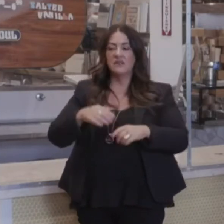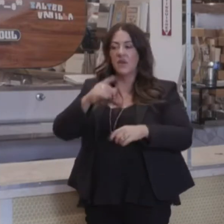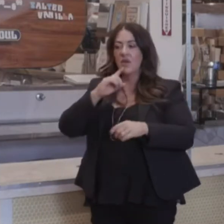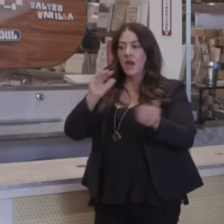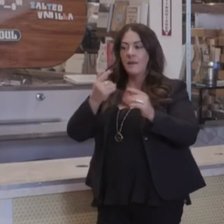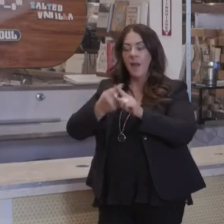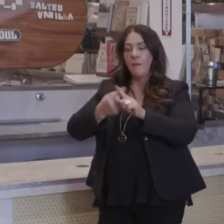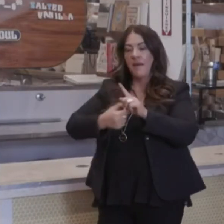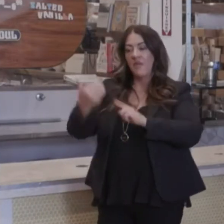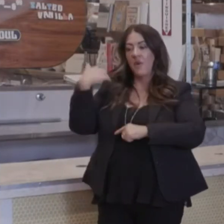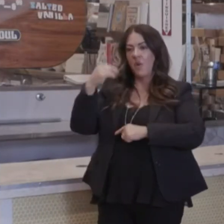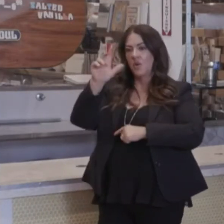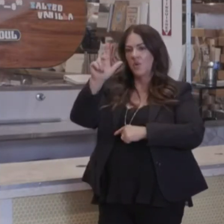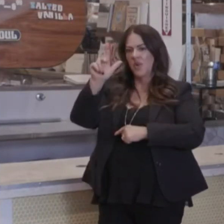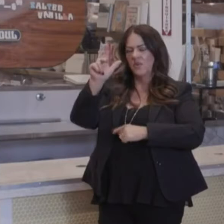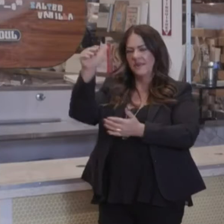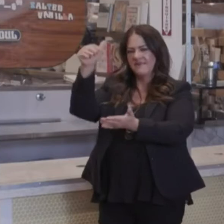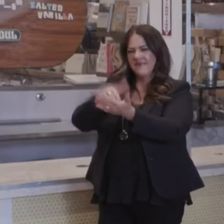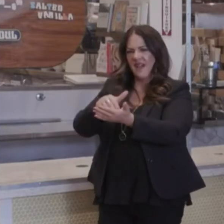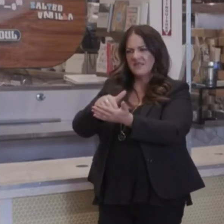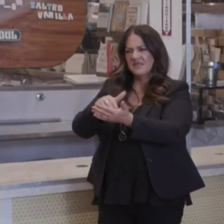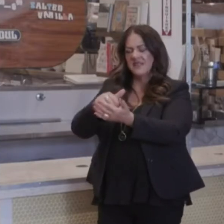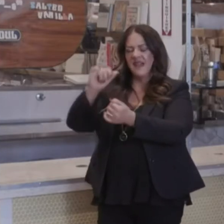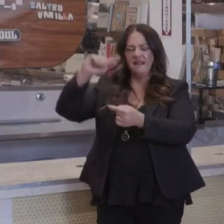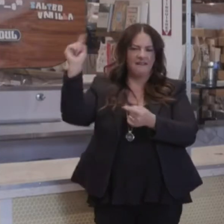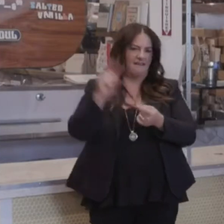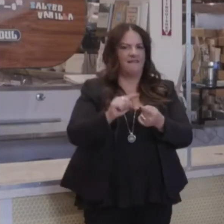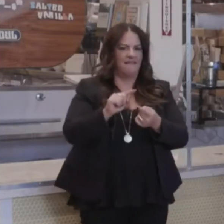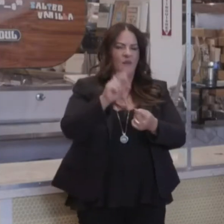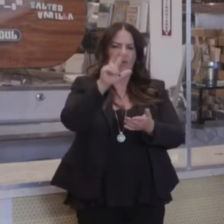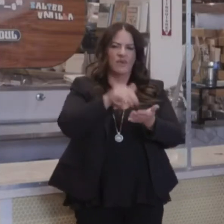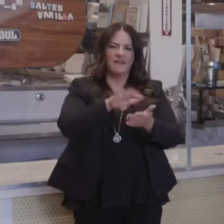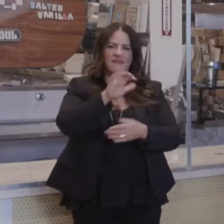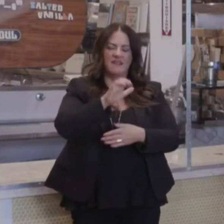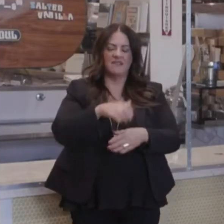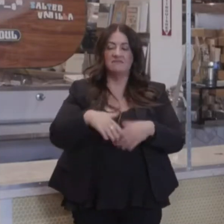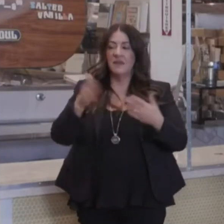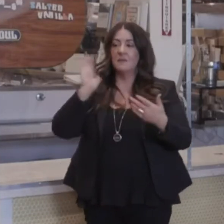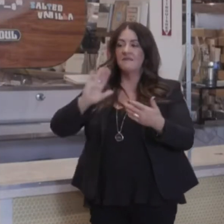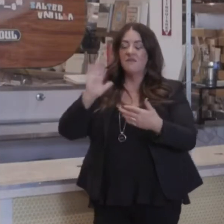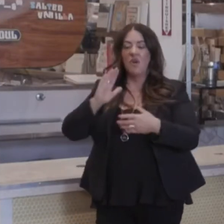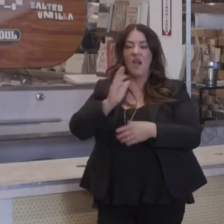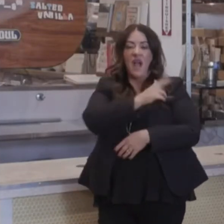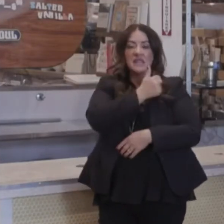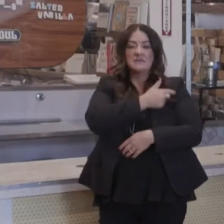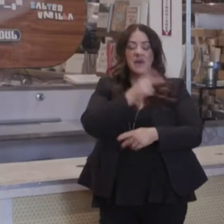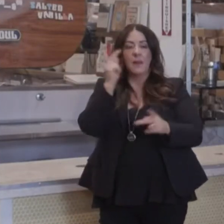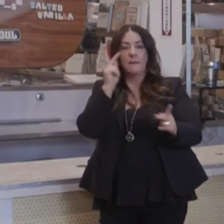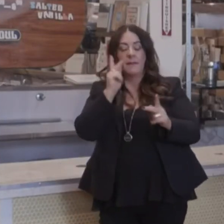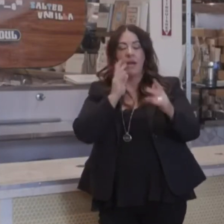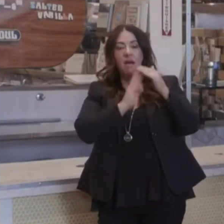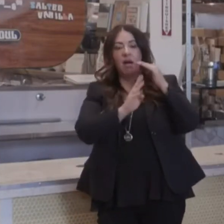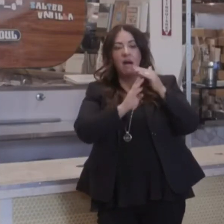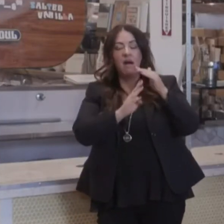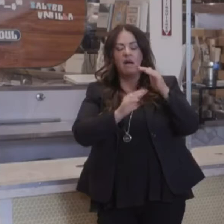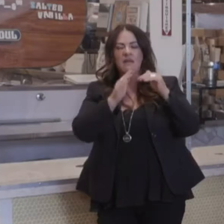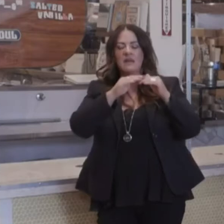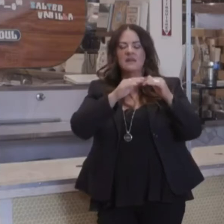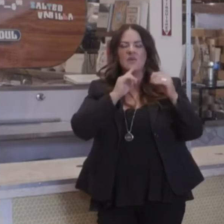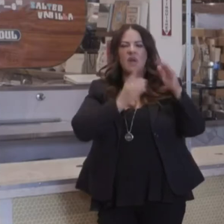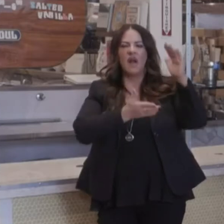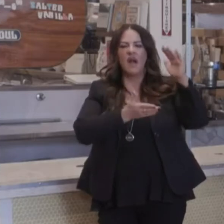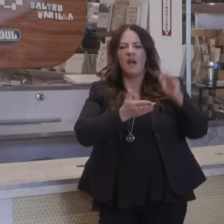23,000 down to 3,500 a day. Hospitalizations down 41%, ICUs down 40% just in the last